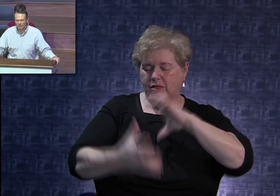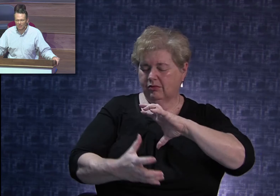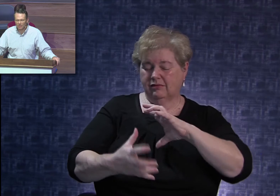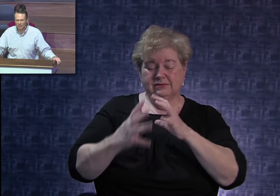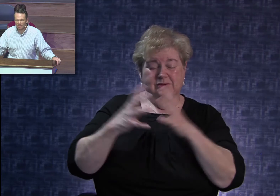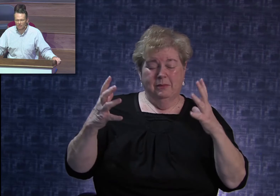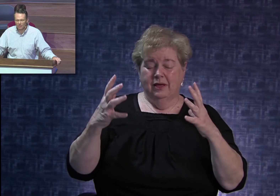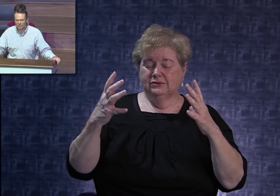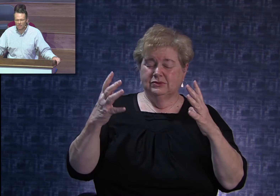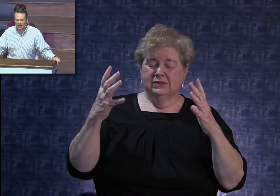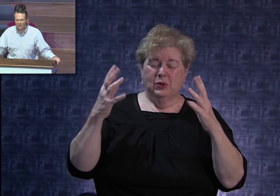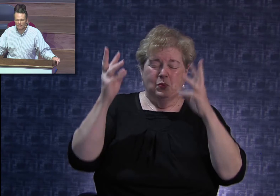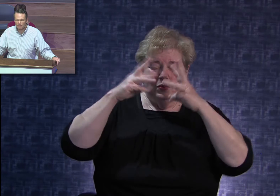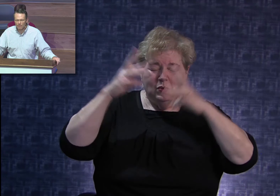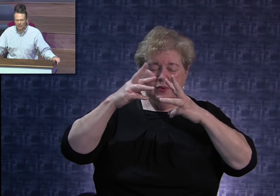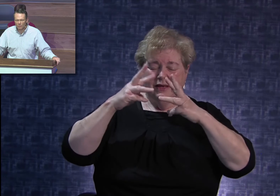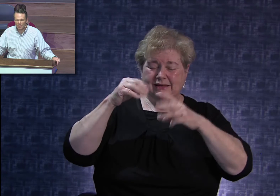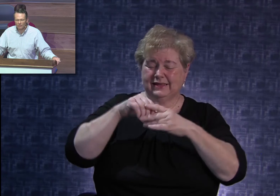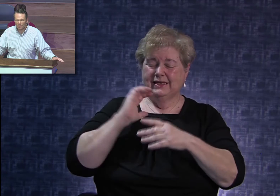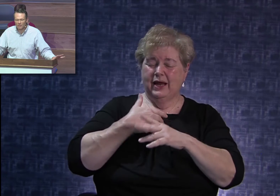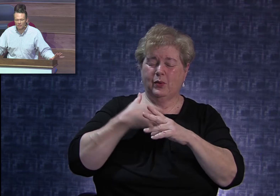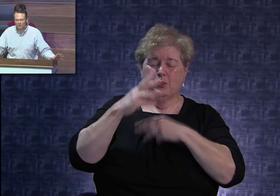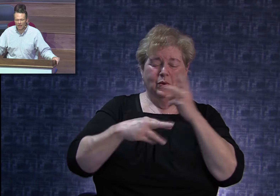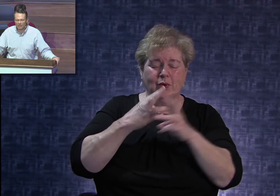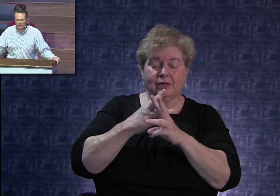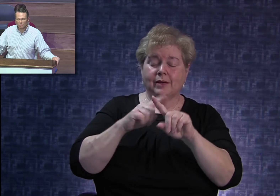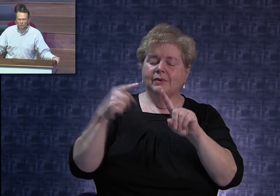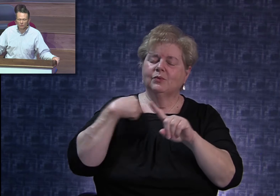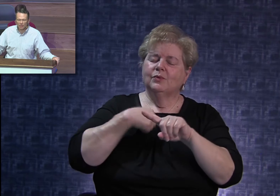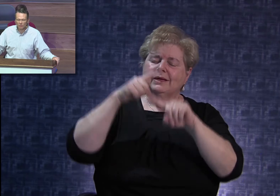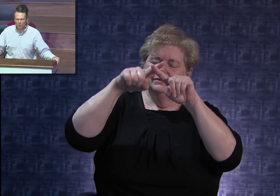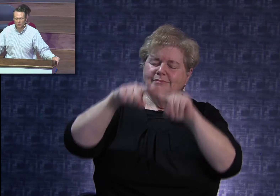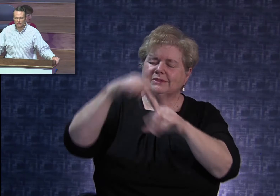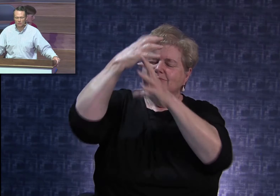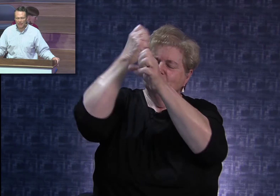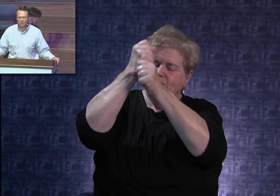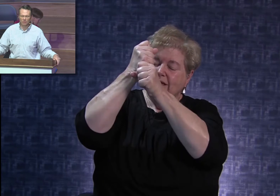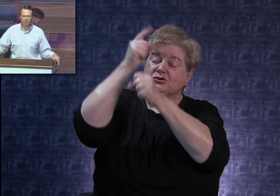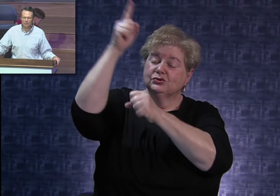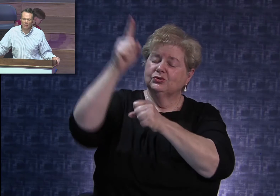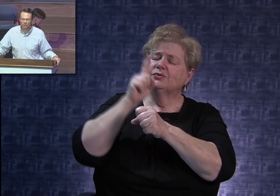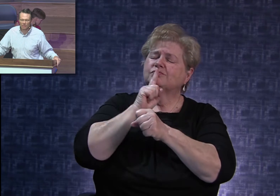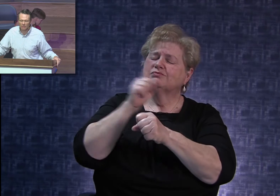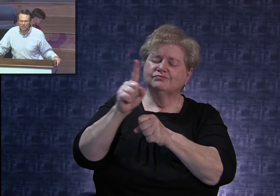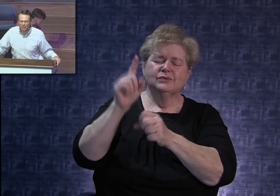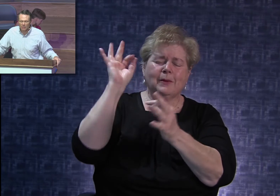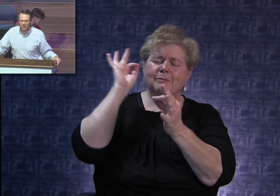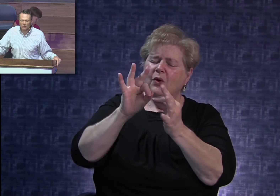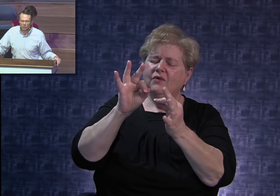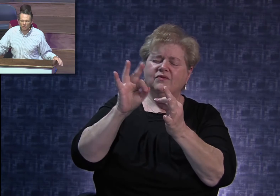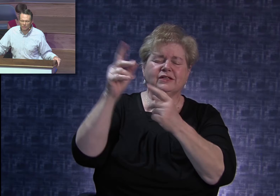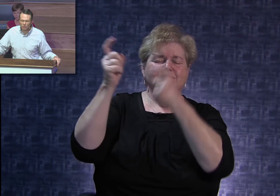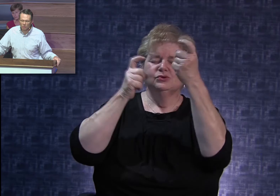anxiety lingering in our society, we rest in the fact and in the truth that you are still absolutely sovereignly